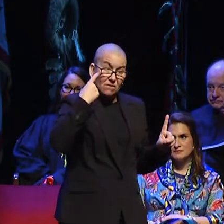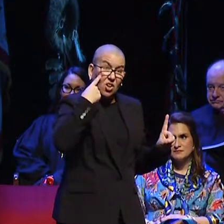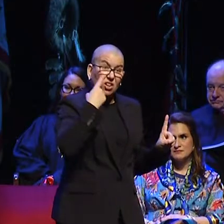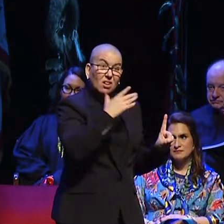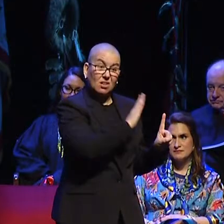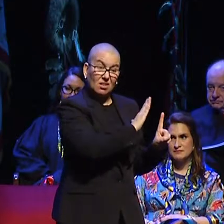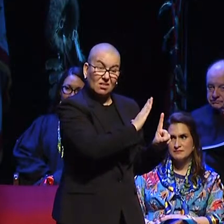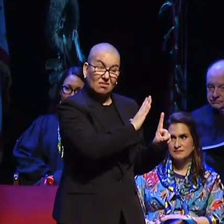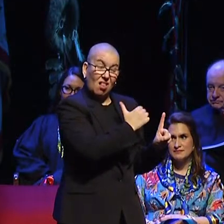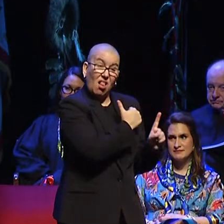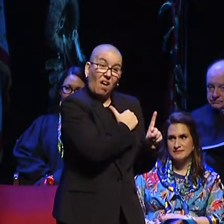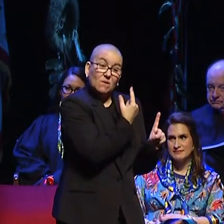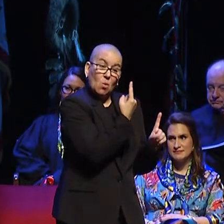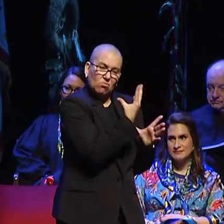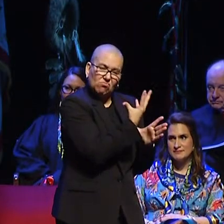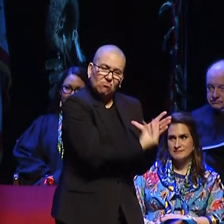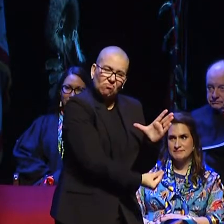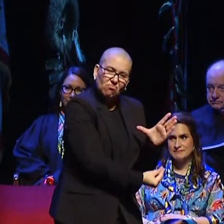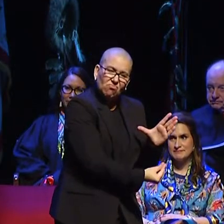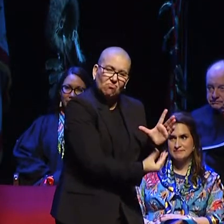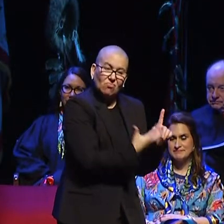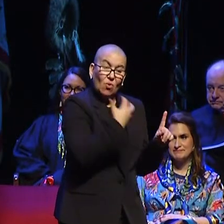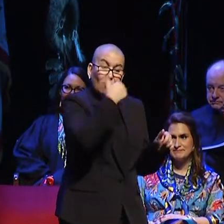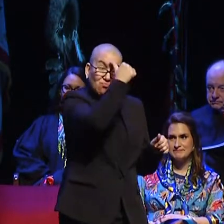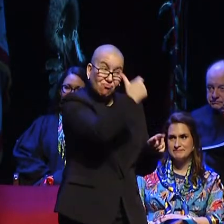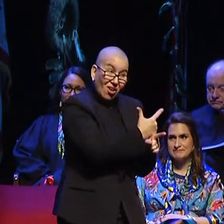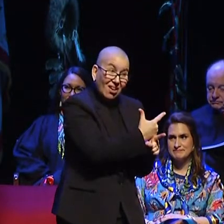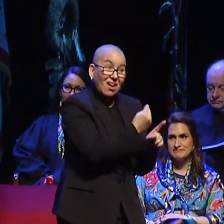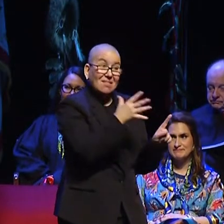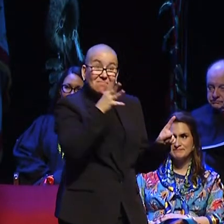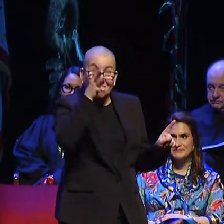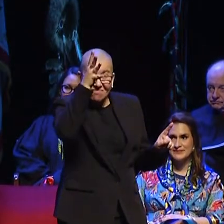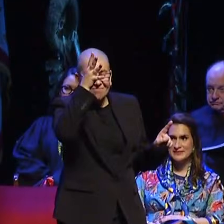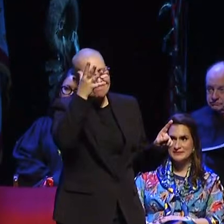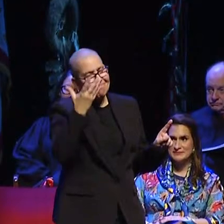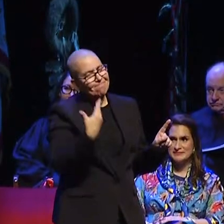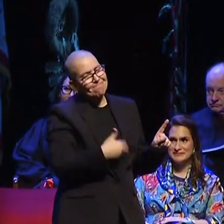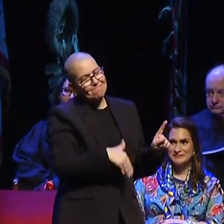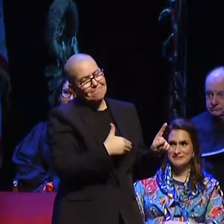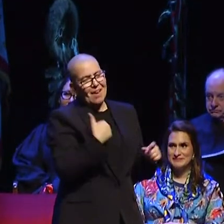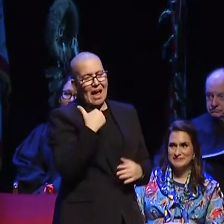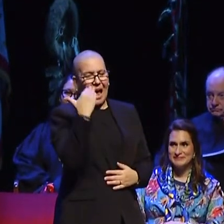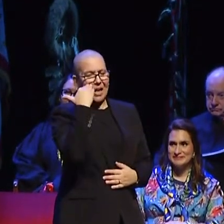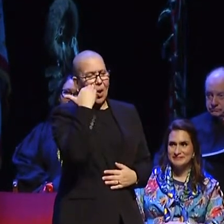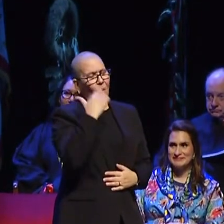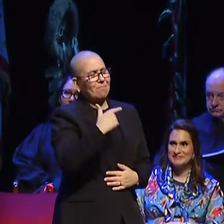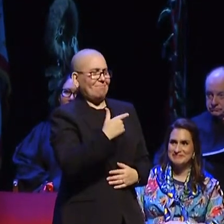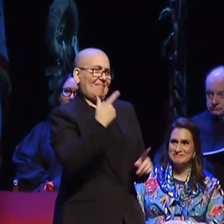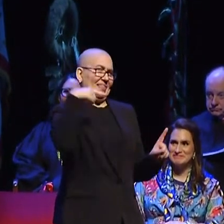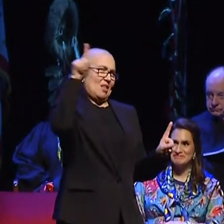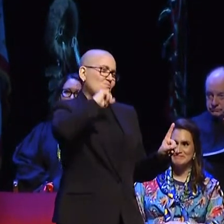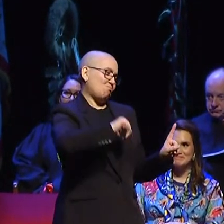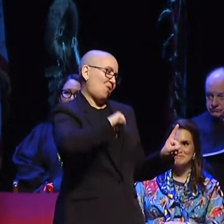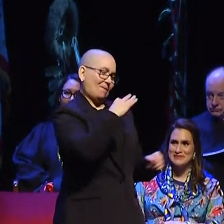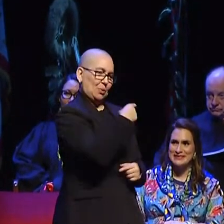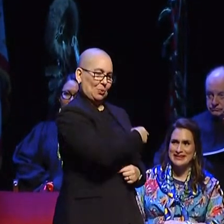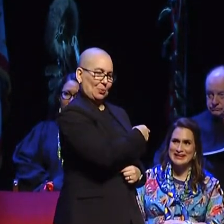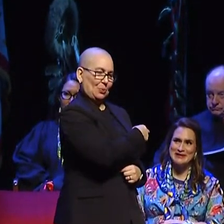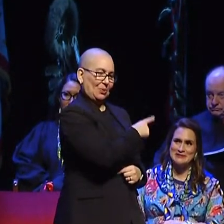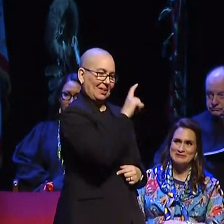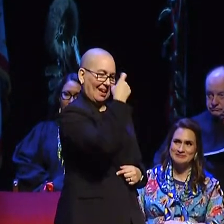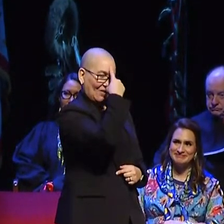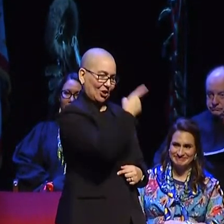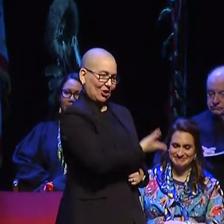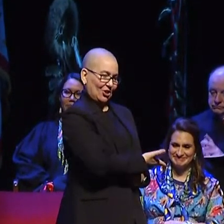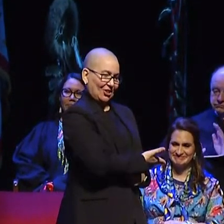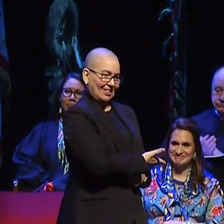lost a beloved older brother and lost both her parents. I know they're all proud of you this day too, Lieutenant Governor Flanagan, as the state is. So our